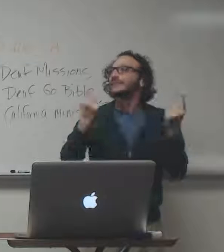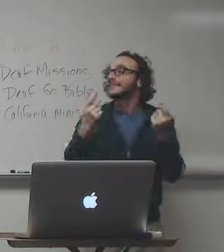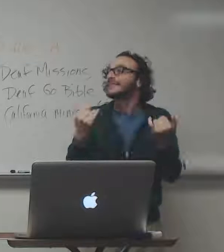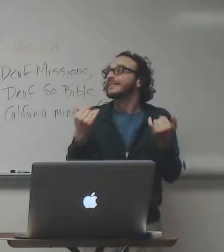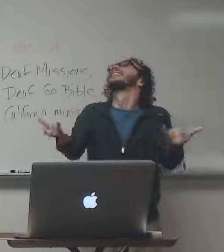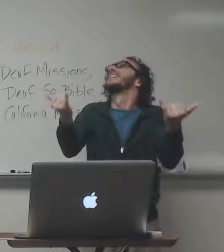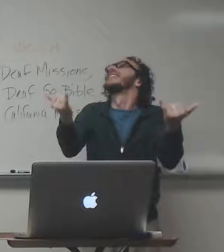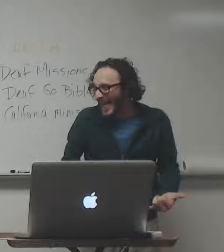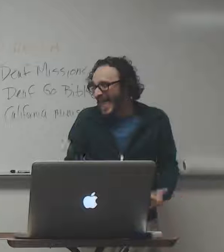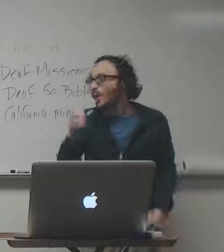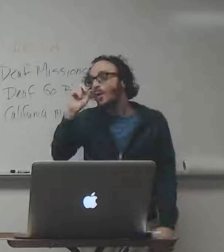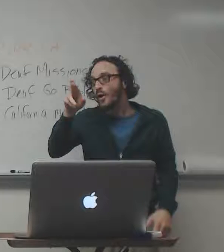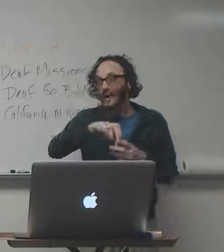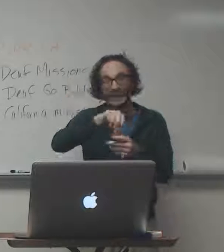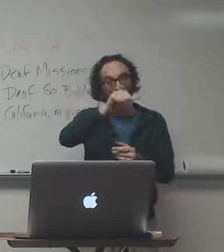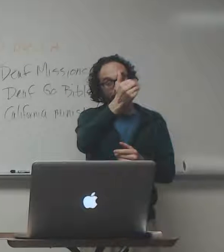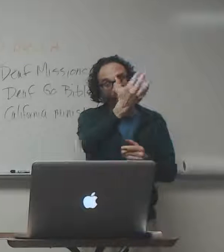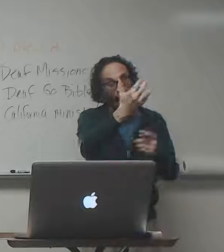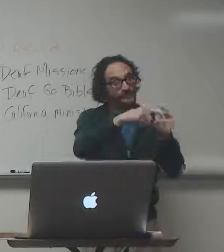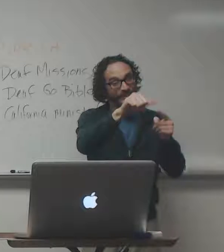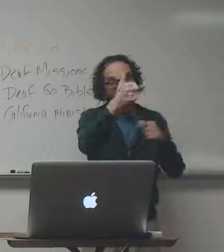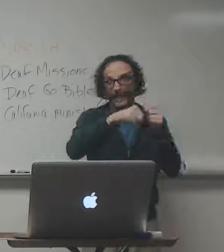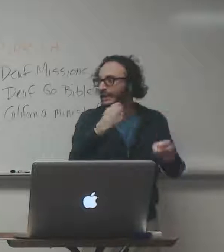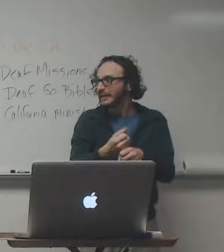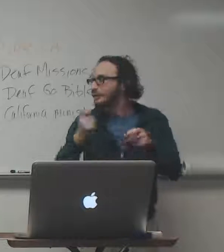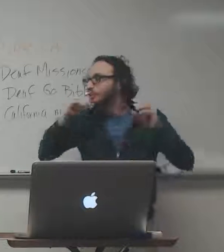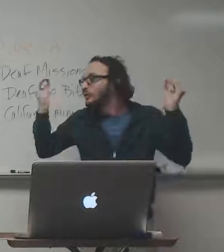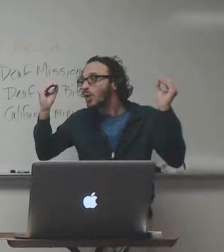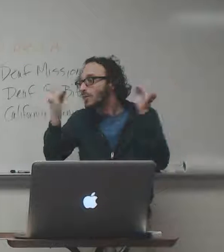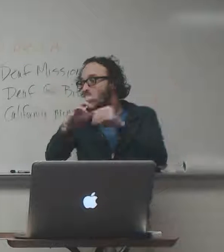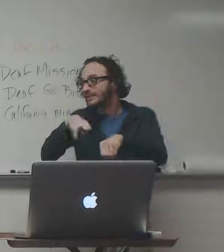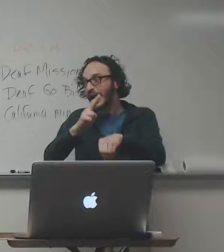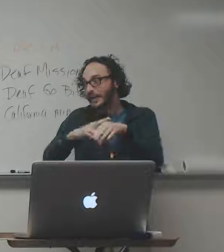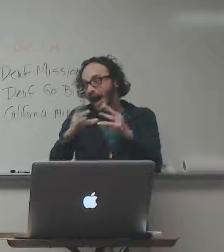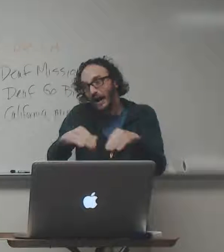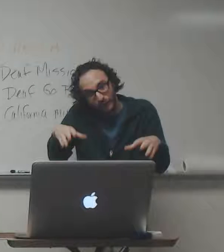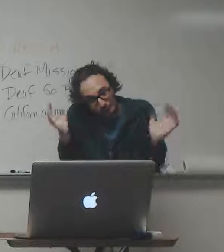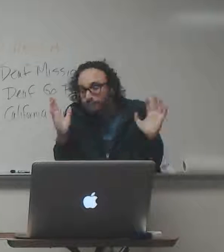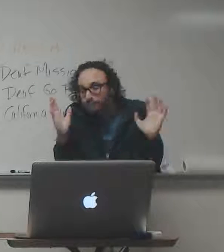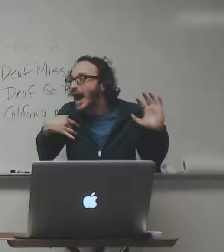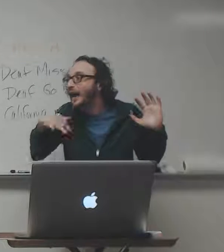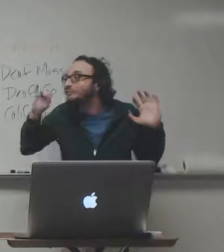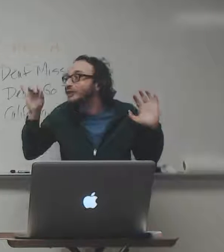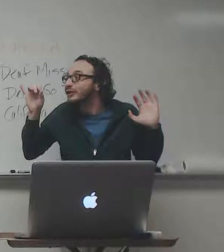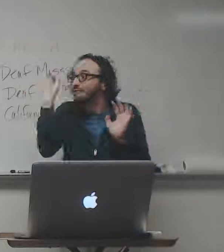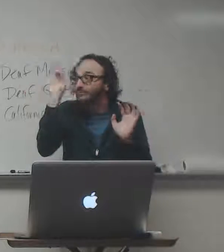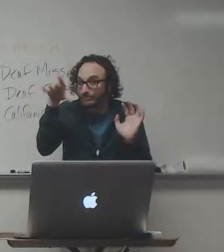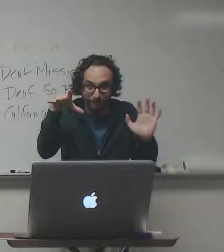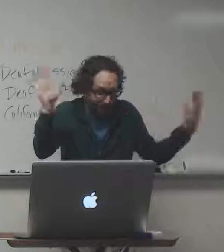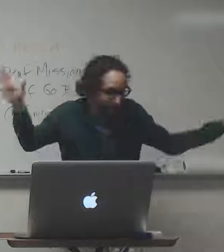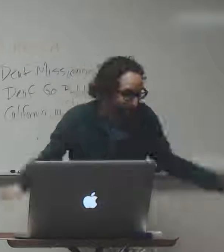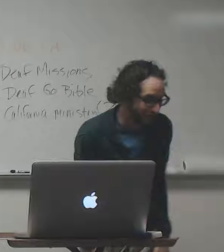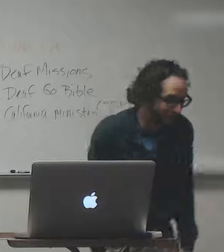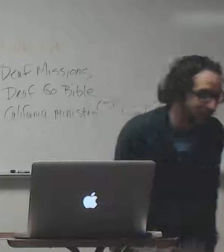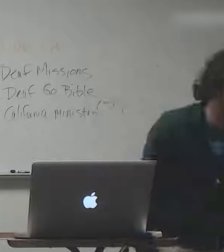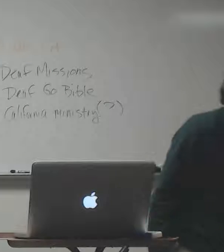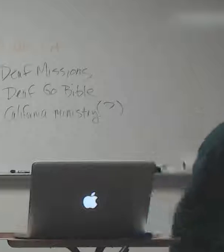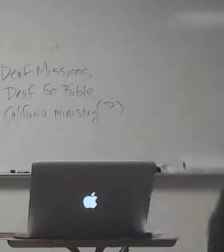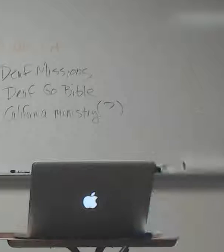young people. We have to start doing something now, or in another 10 to 15 years, there may not be a National Deaf Christian Workshop. That's my 2